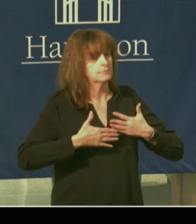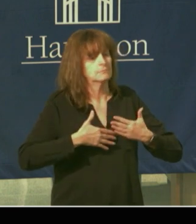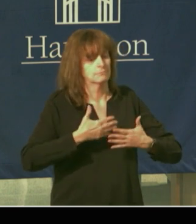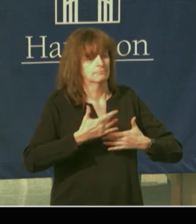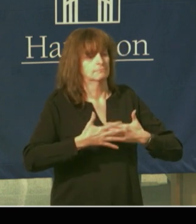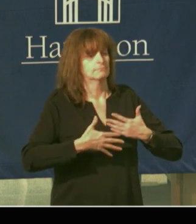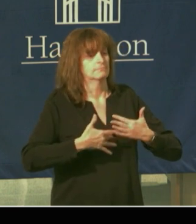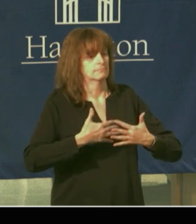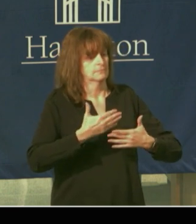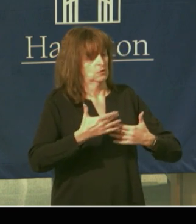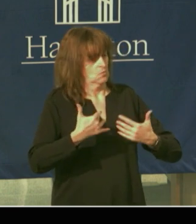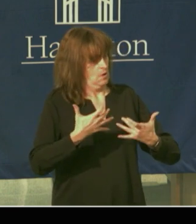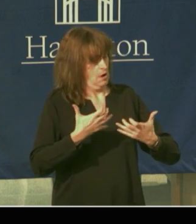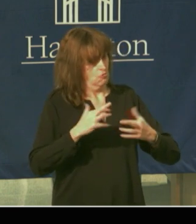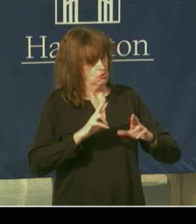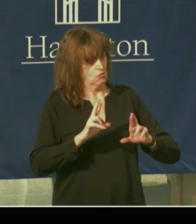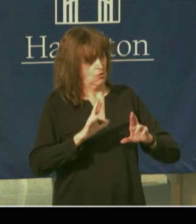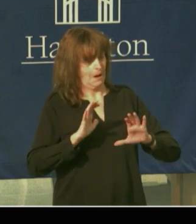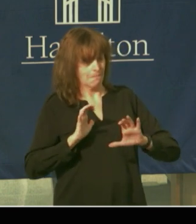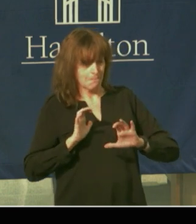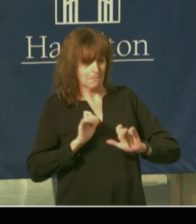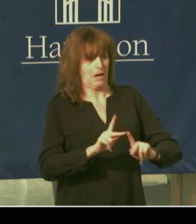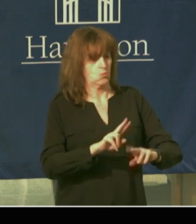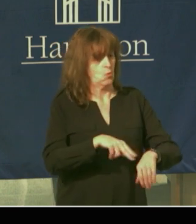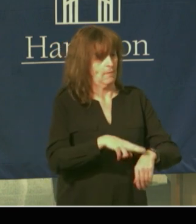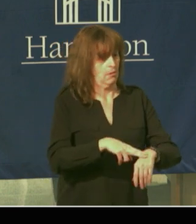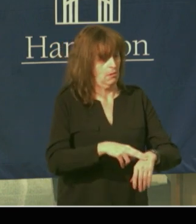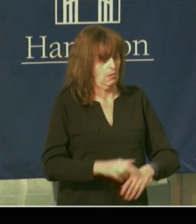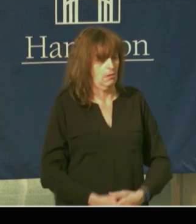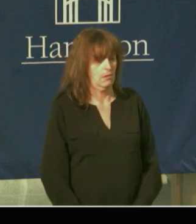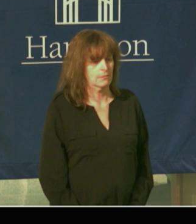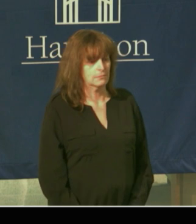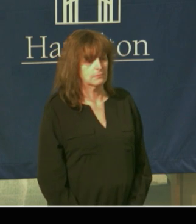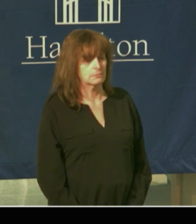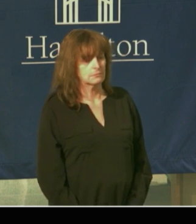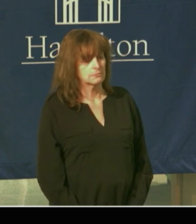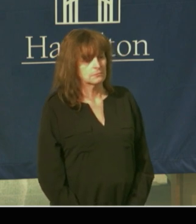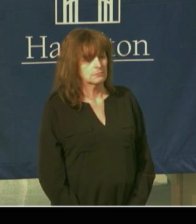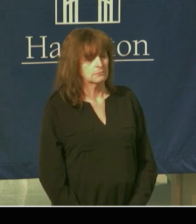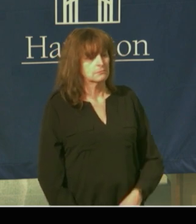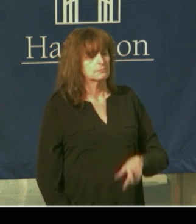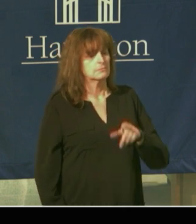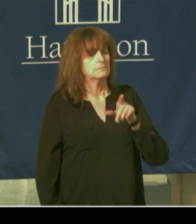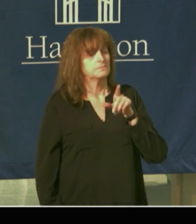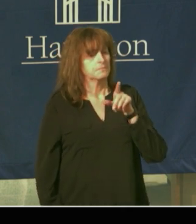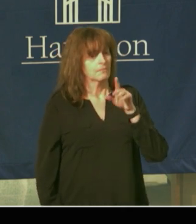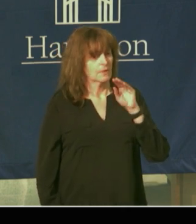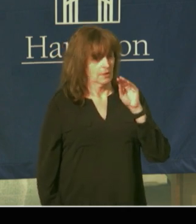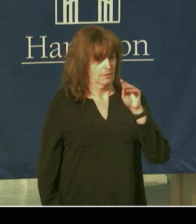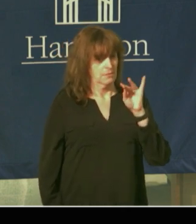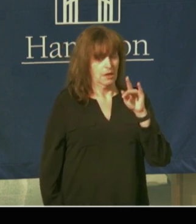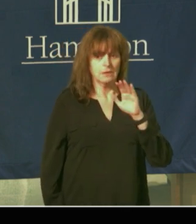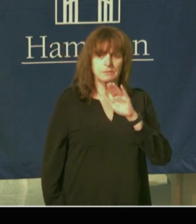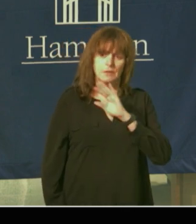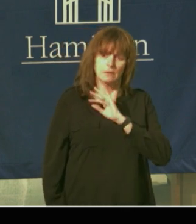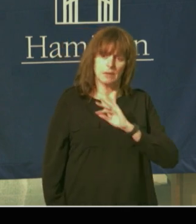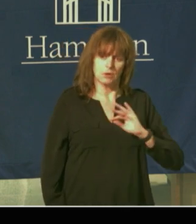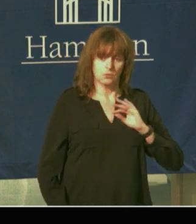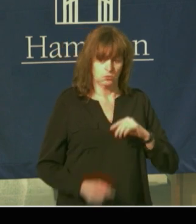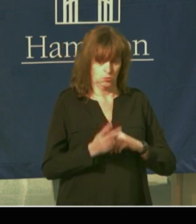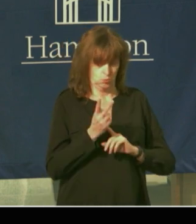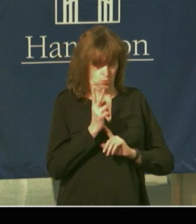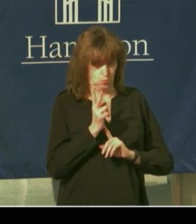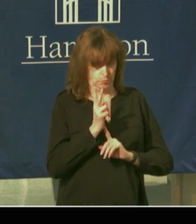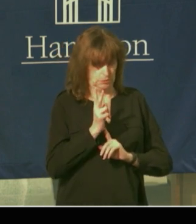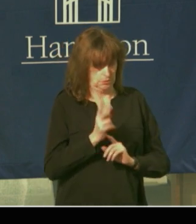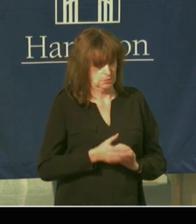you very much. Mayor, final question is going to go to you. You have about 2 minutes. Hoarding and price gouging are severely reducing in-store availability